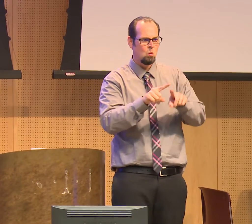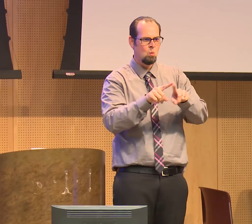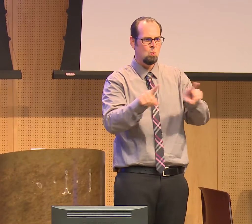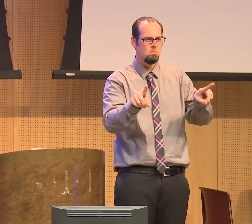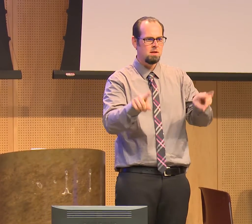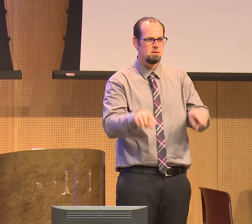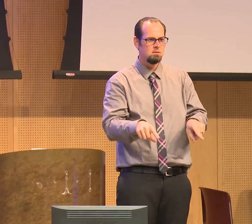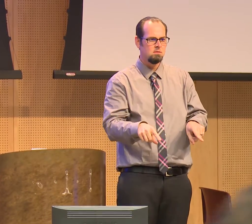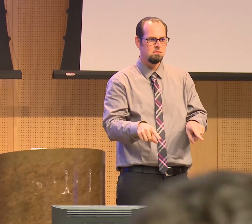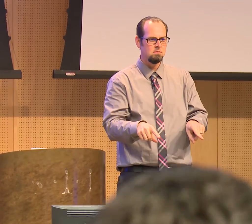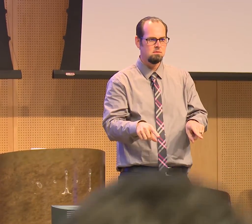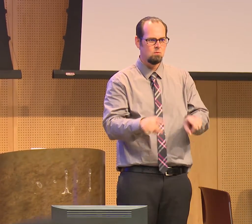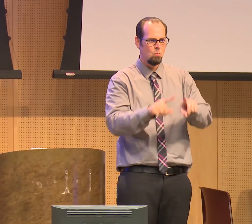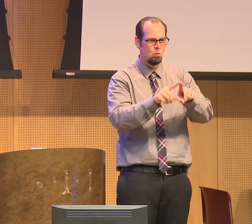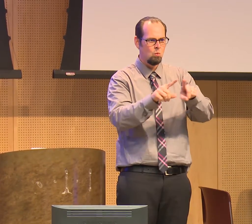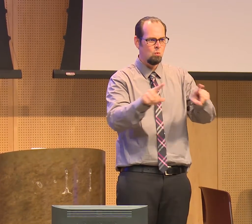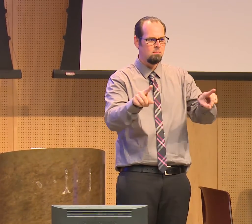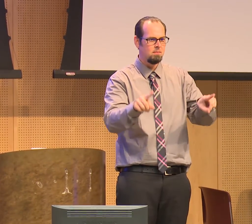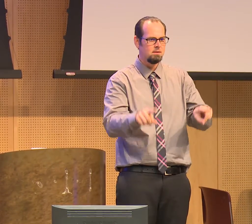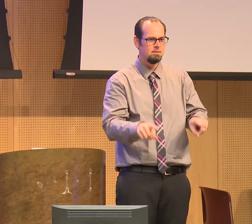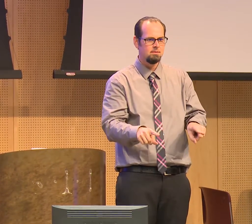But we used home